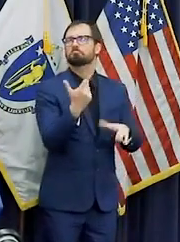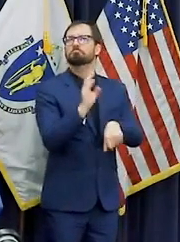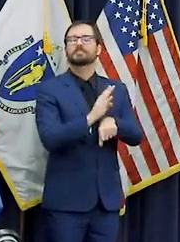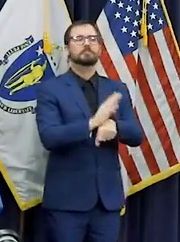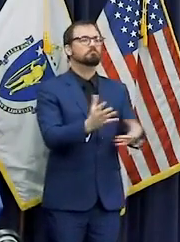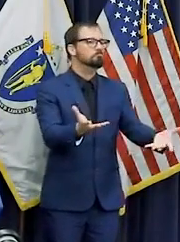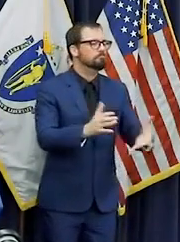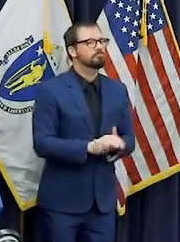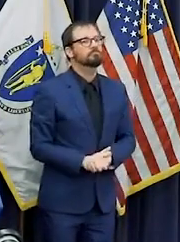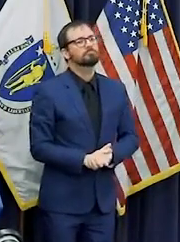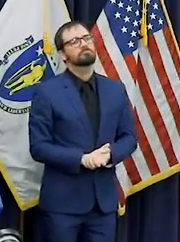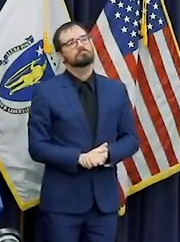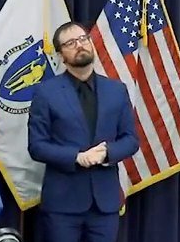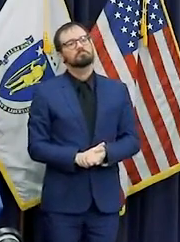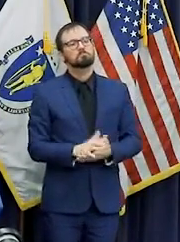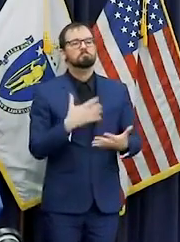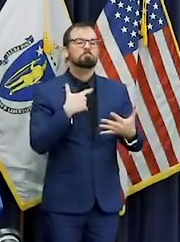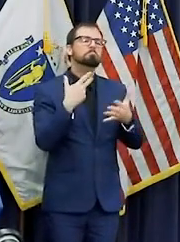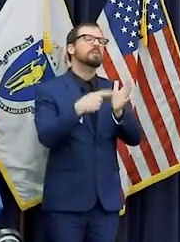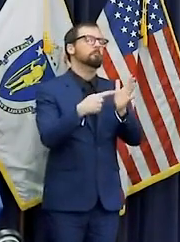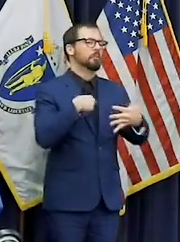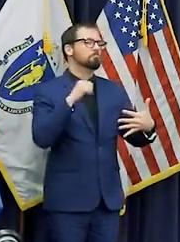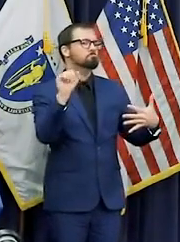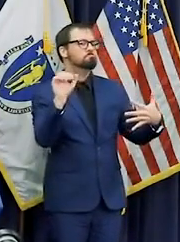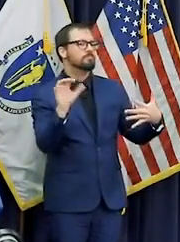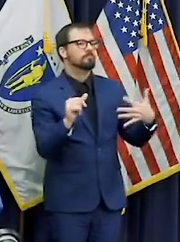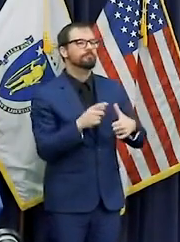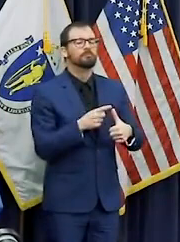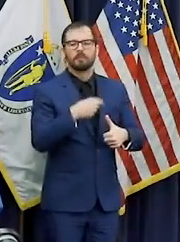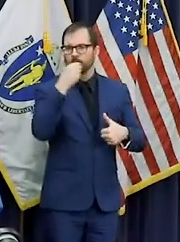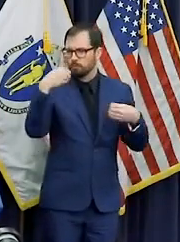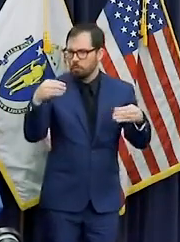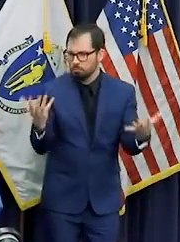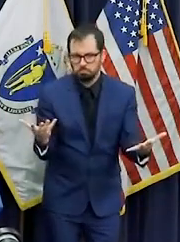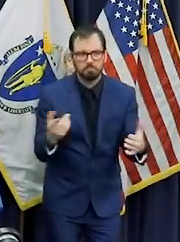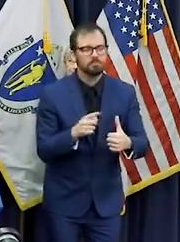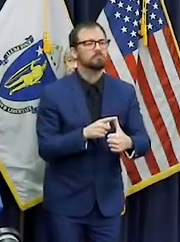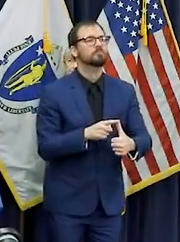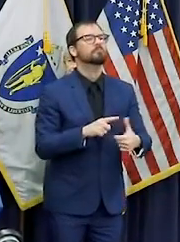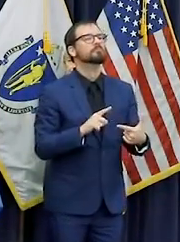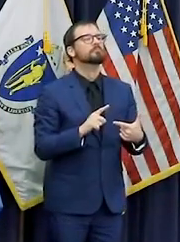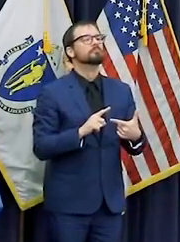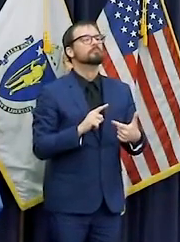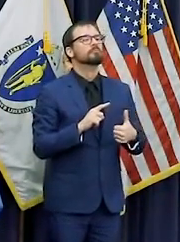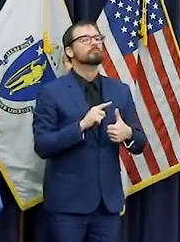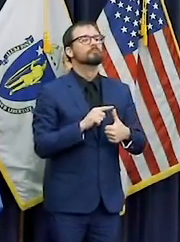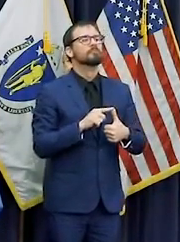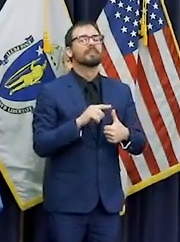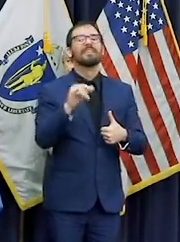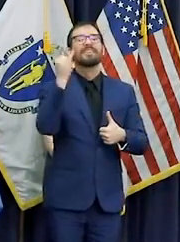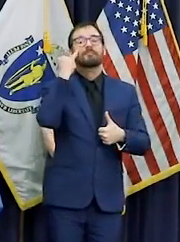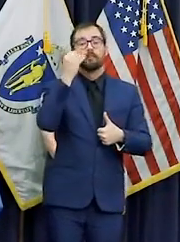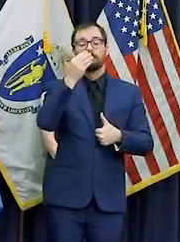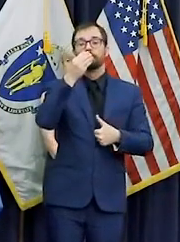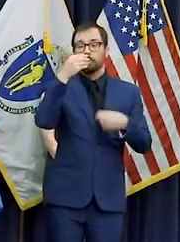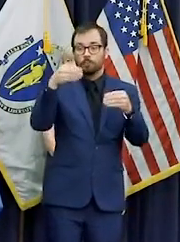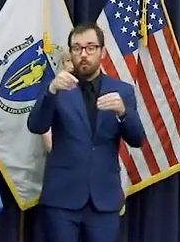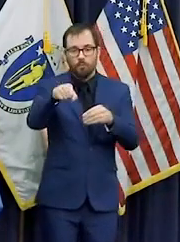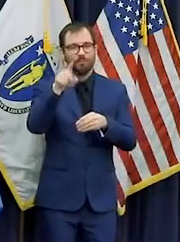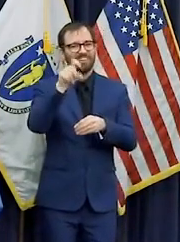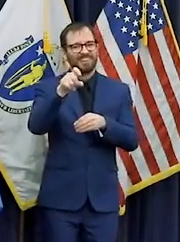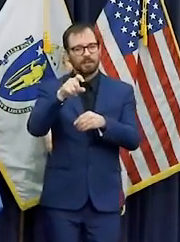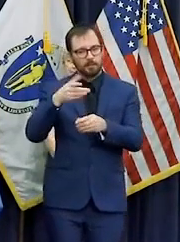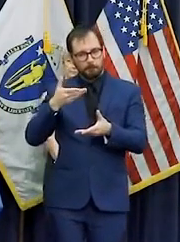here. All grocery stores and businesses that support them, like shippers, producers,